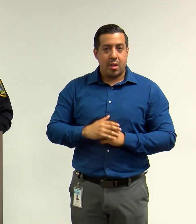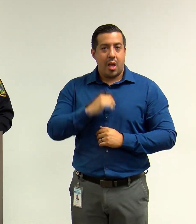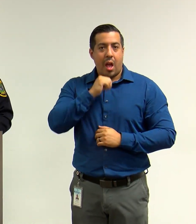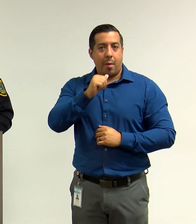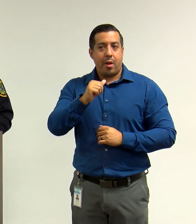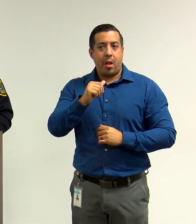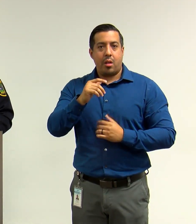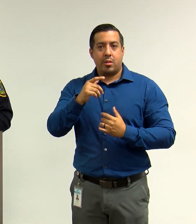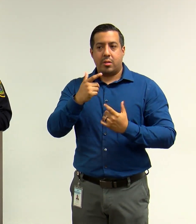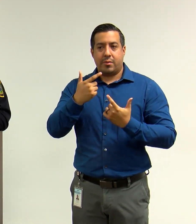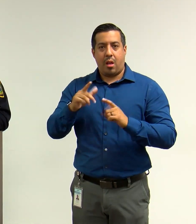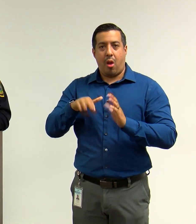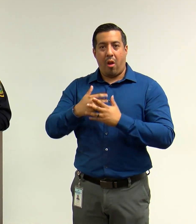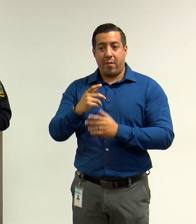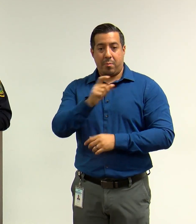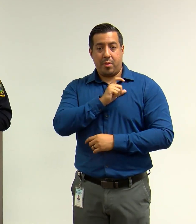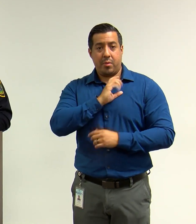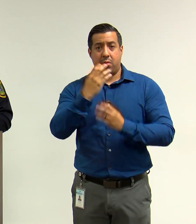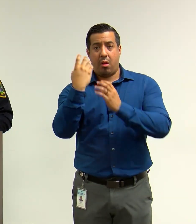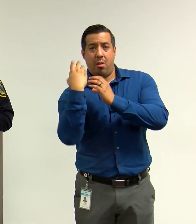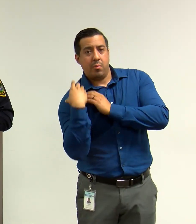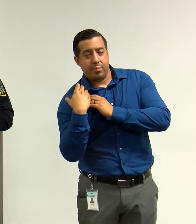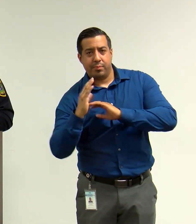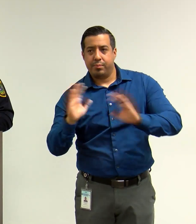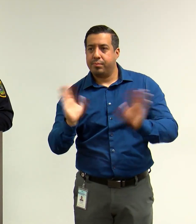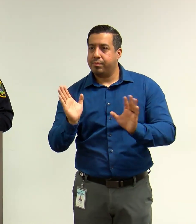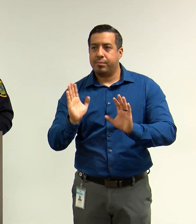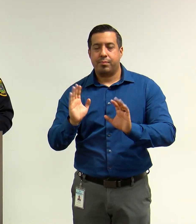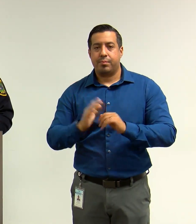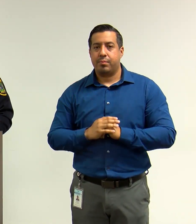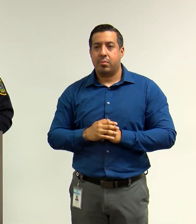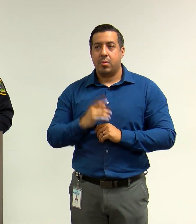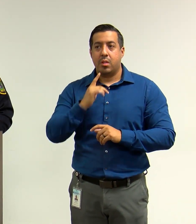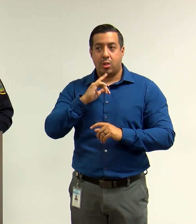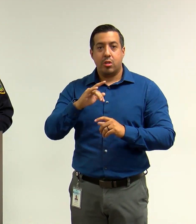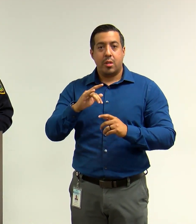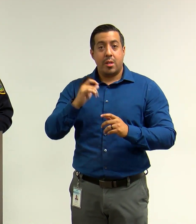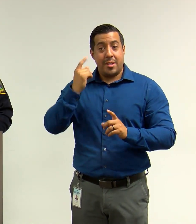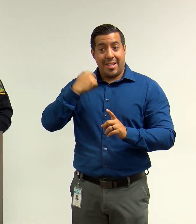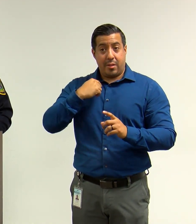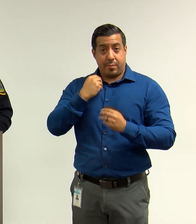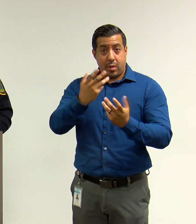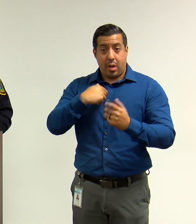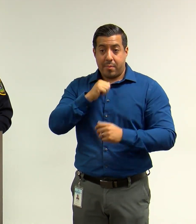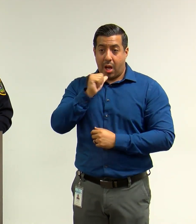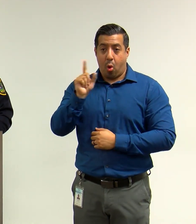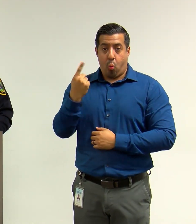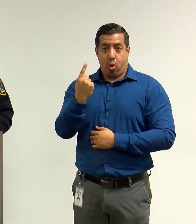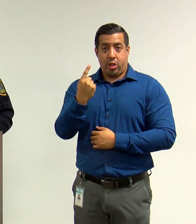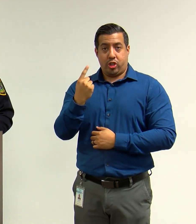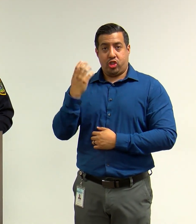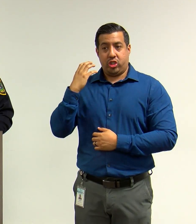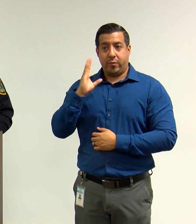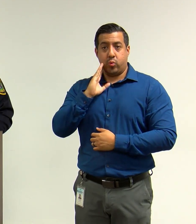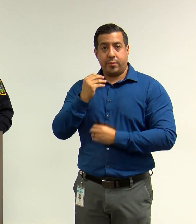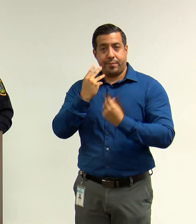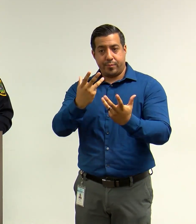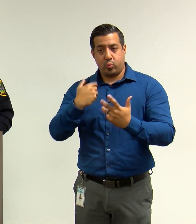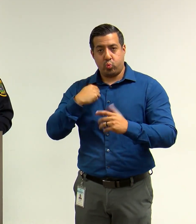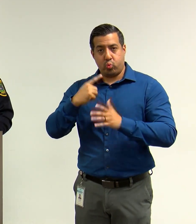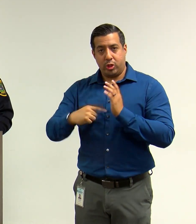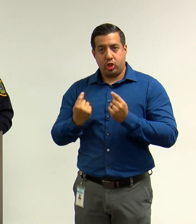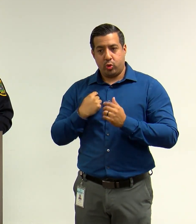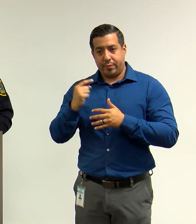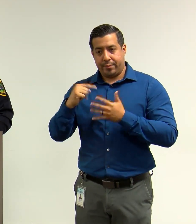that blame, but a lot of great initiatives. And I'll tell you this one thing. I'm not one chief that's going to be telling you everything that we're doing,